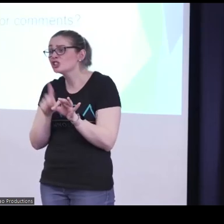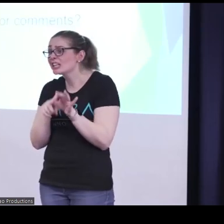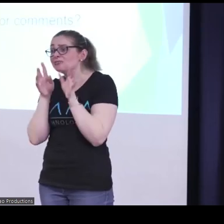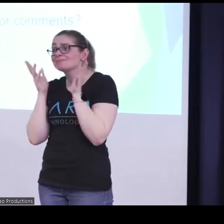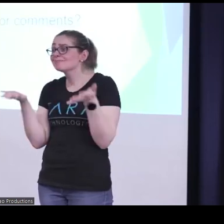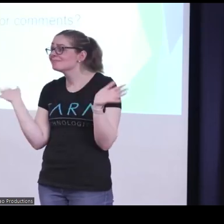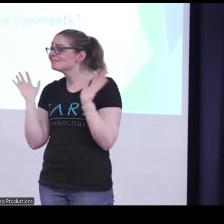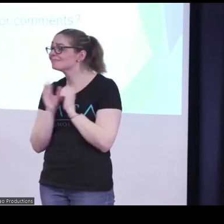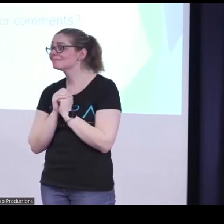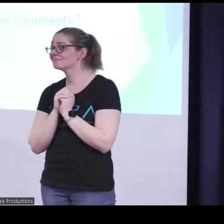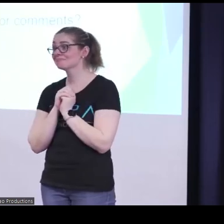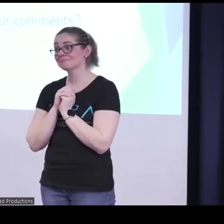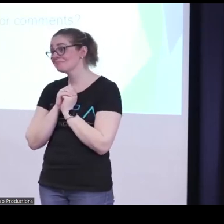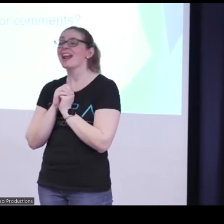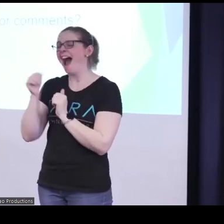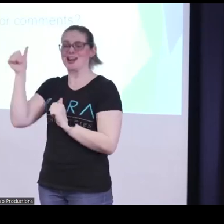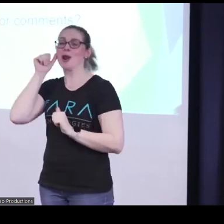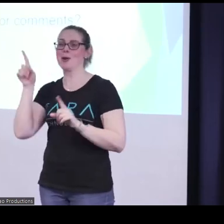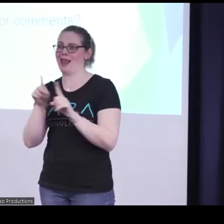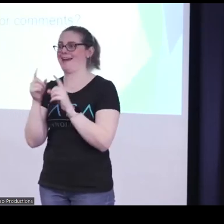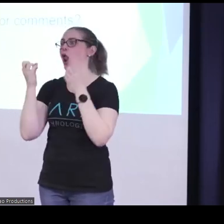Any other questions, comments from the audience?